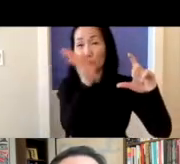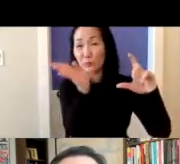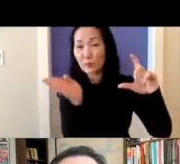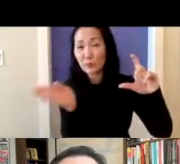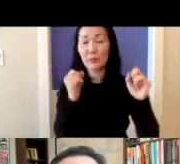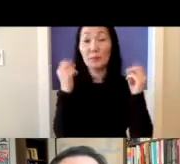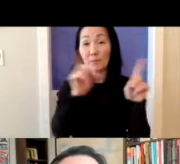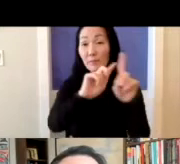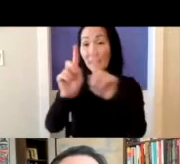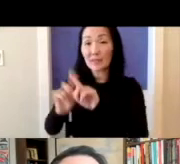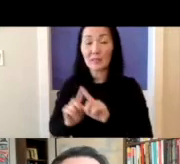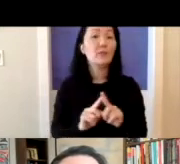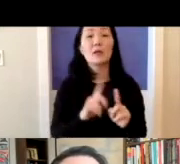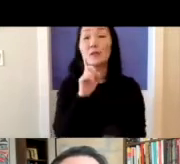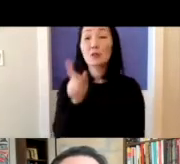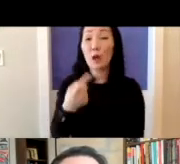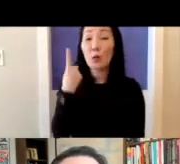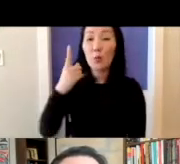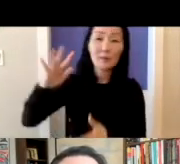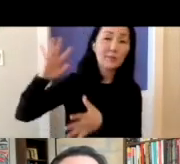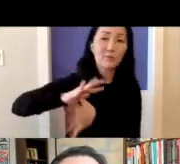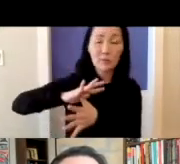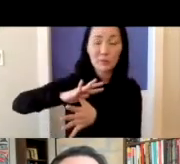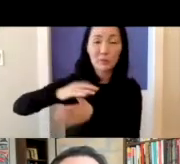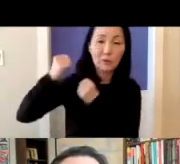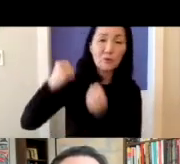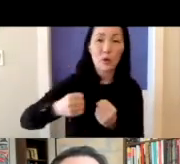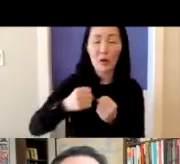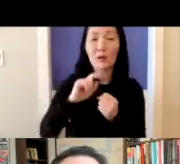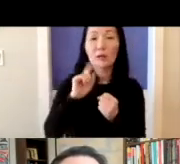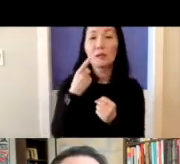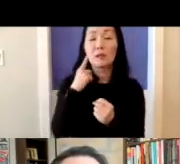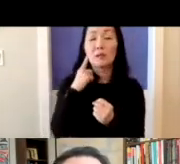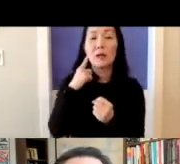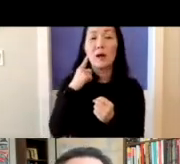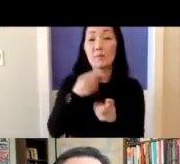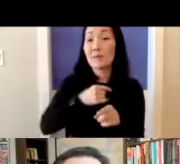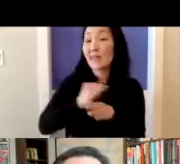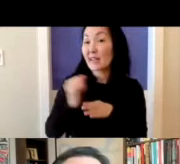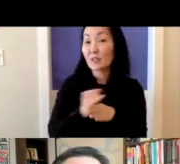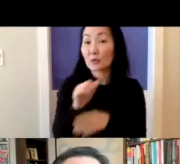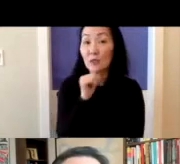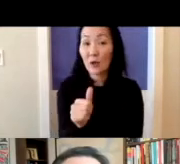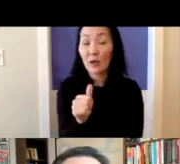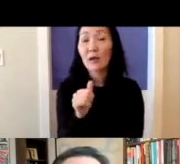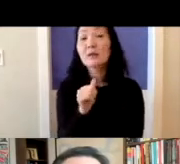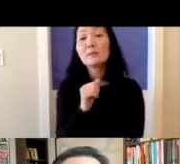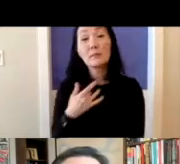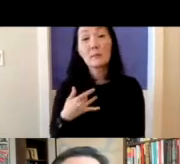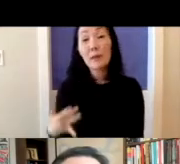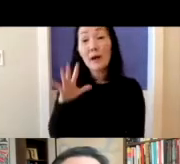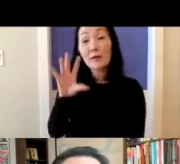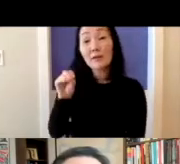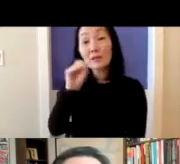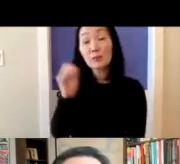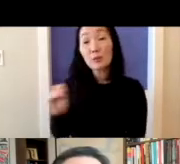that indeed there isn't a single dominant majority sector, but that 50% of the jobs in the city of Vancouver are